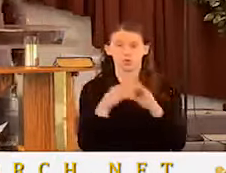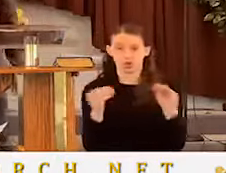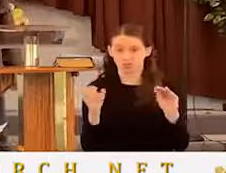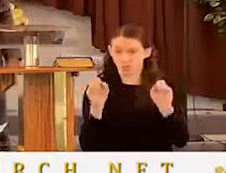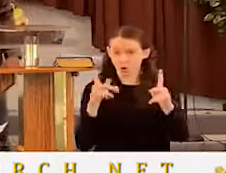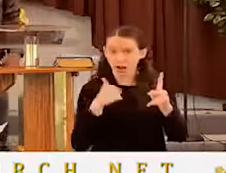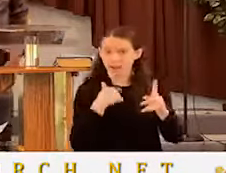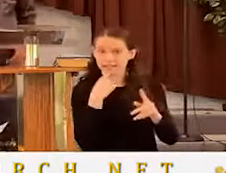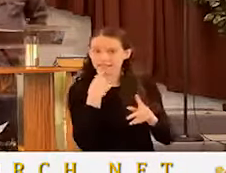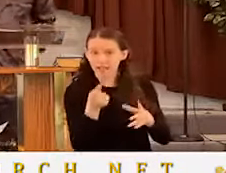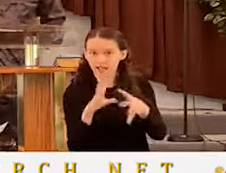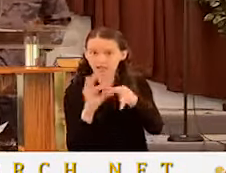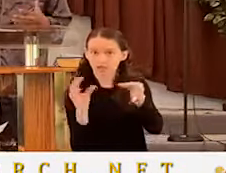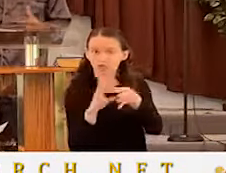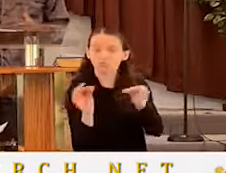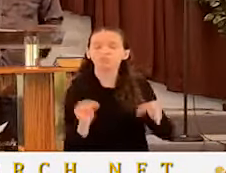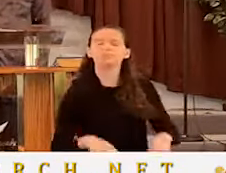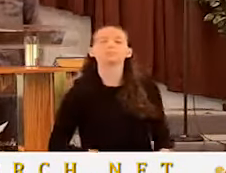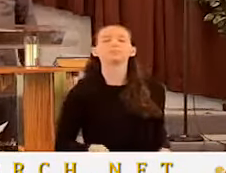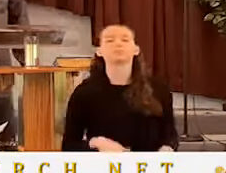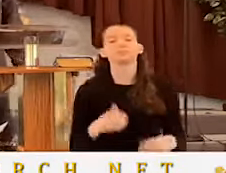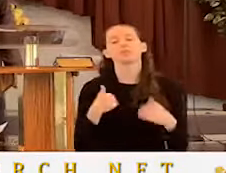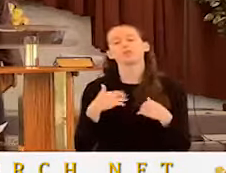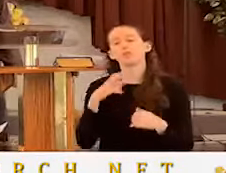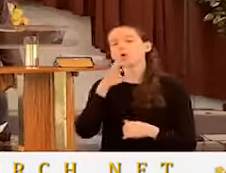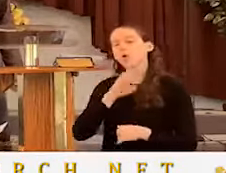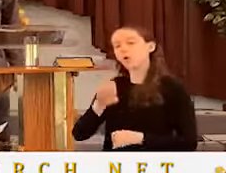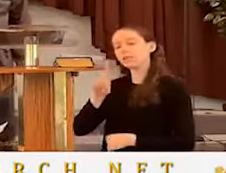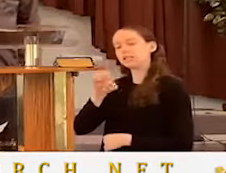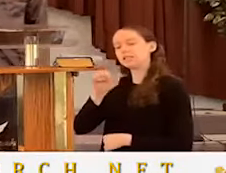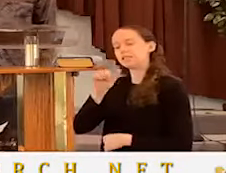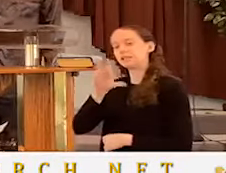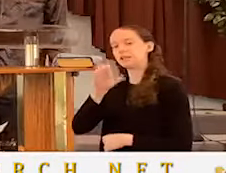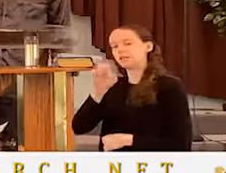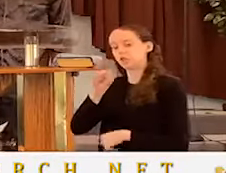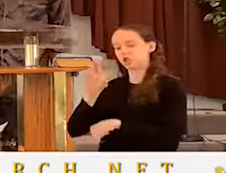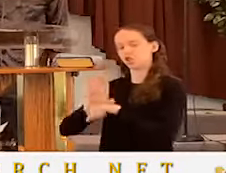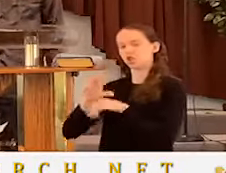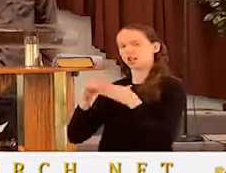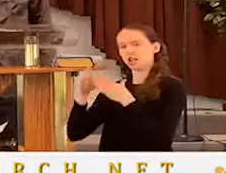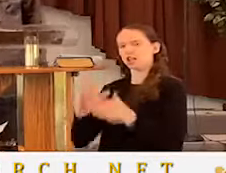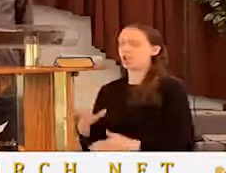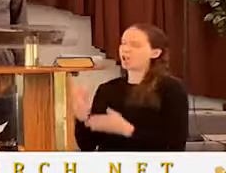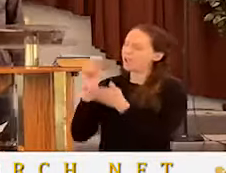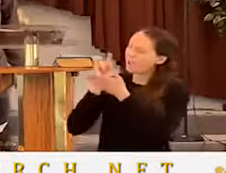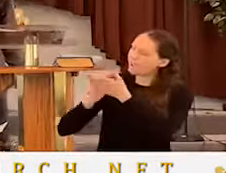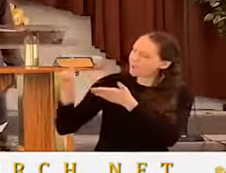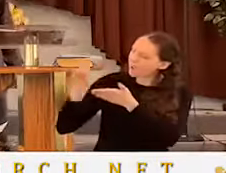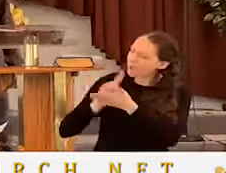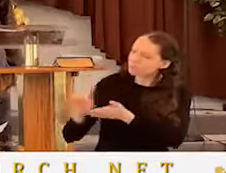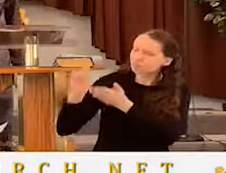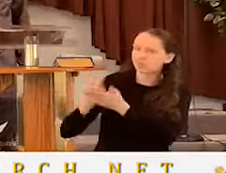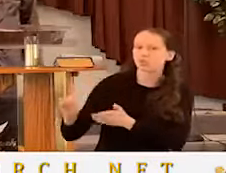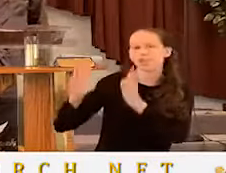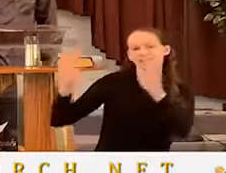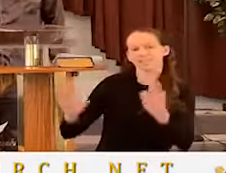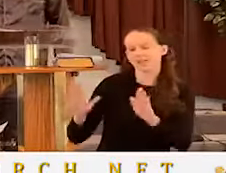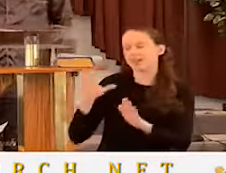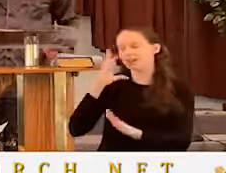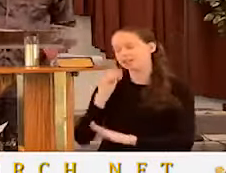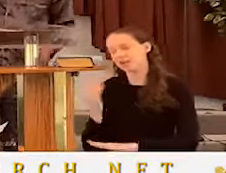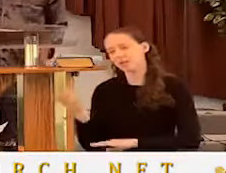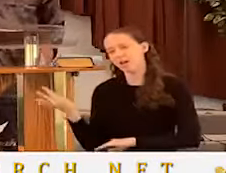I tell the story, y'all? But the story about an old deacon that would be asleep every Sunday, all throughout the